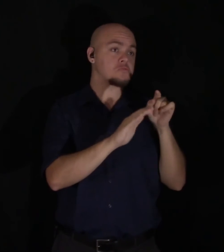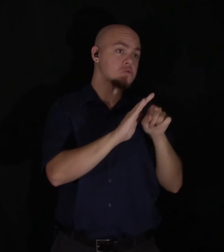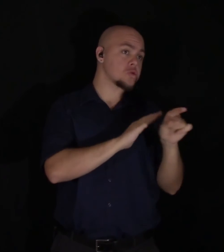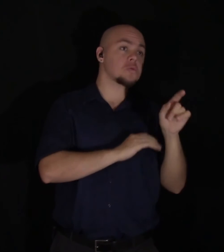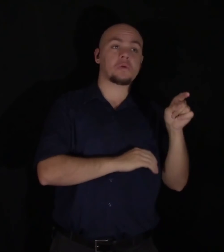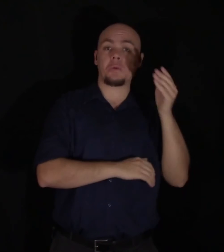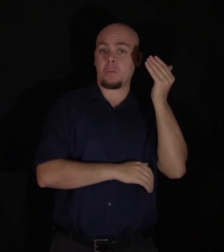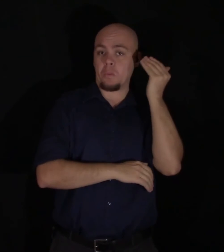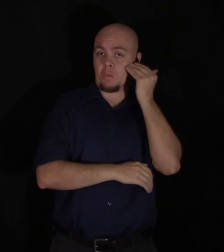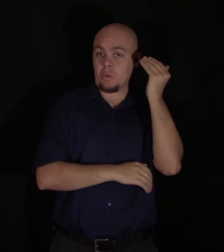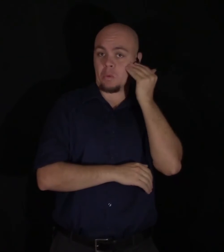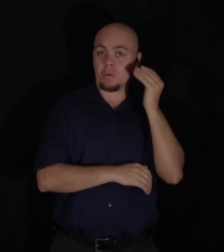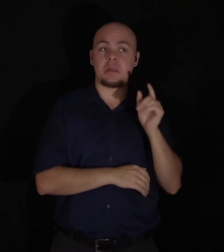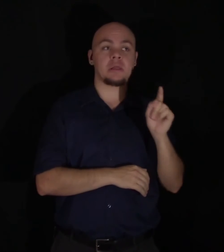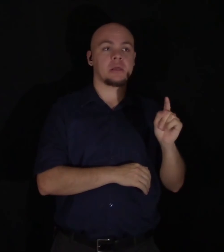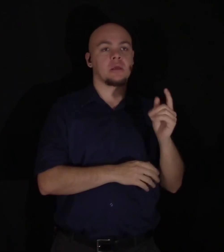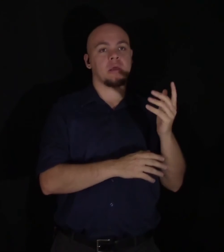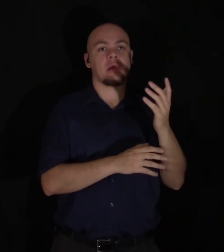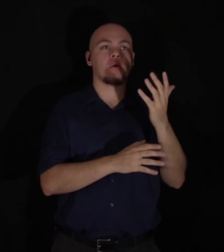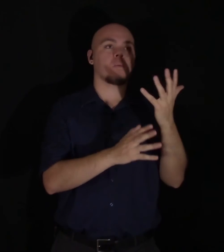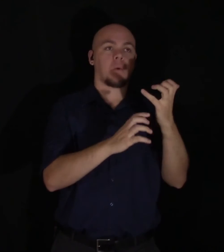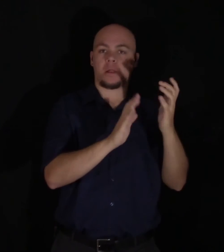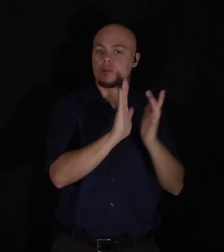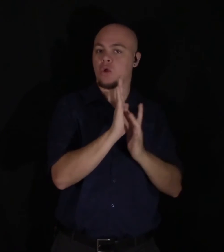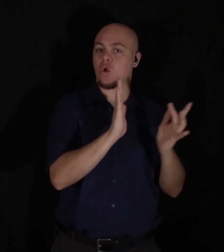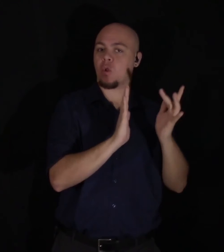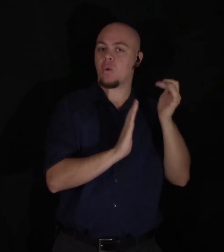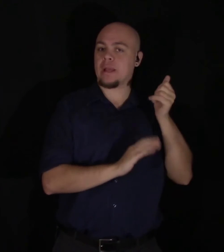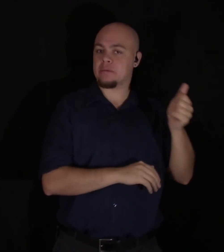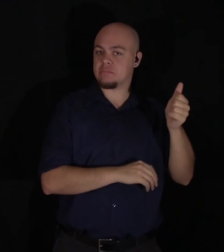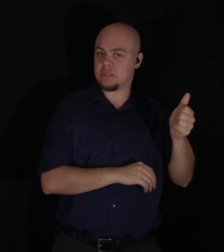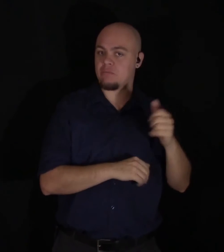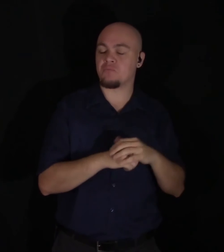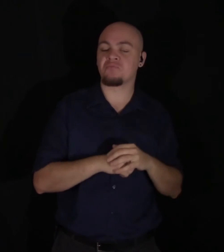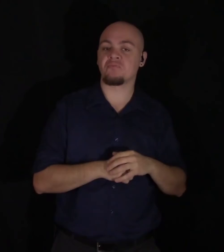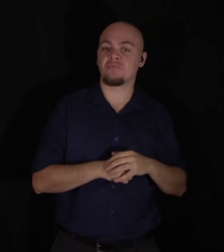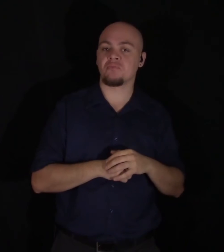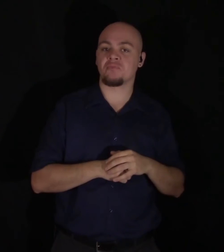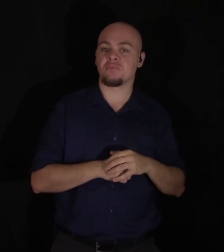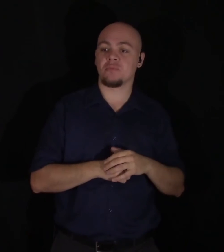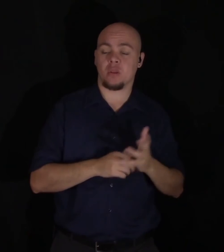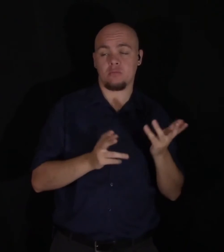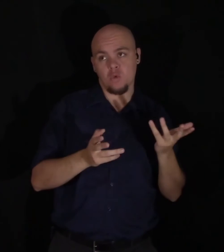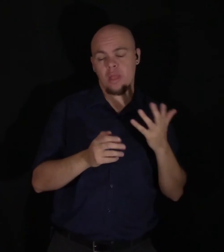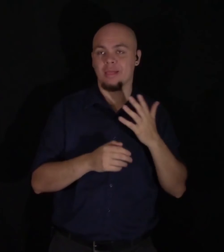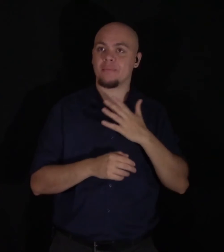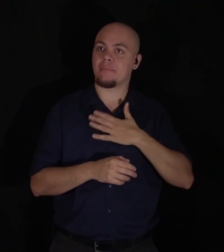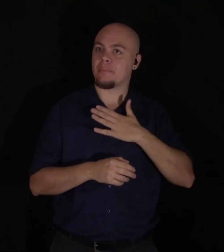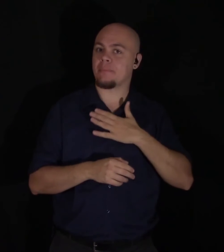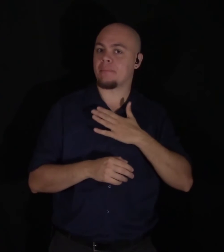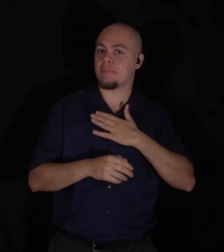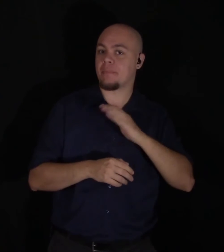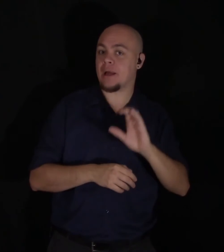is madly desirous of glory, or rather, to word my phrase more characteristically,